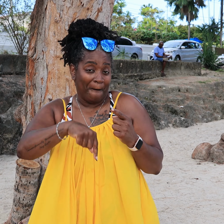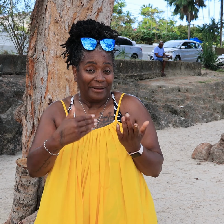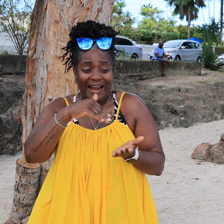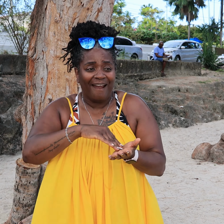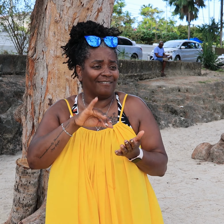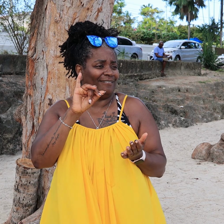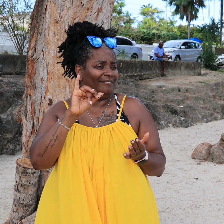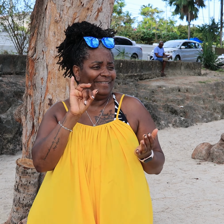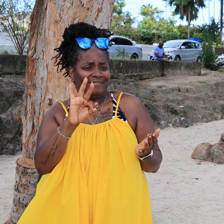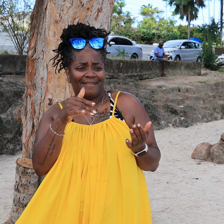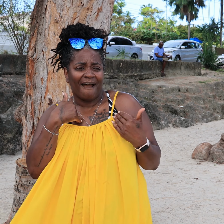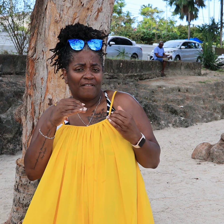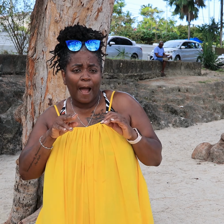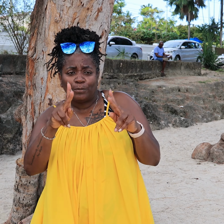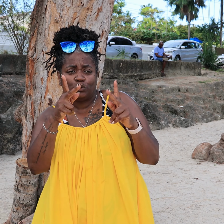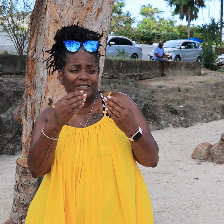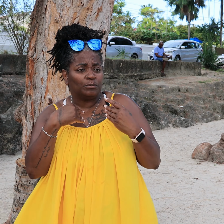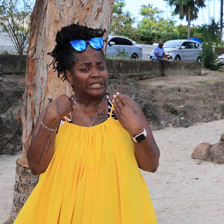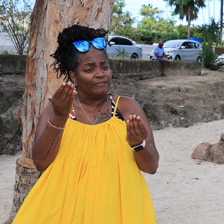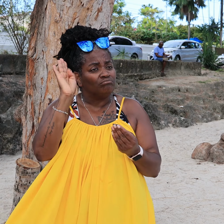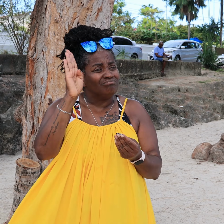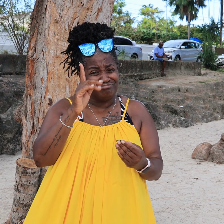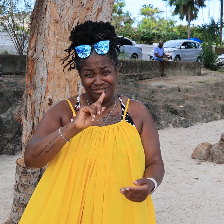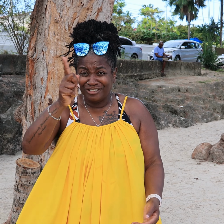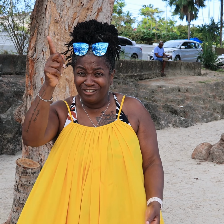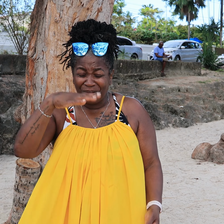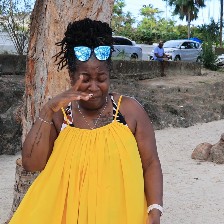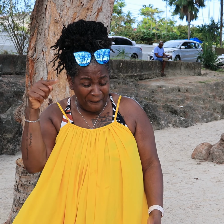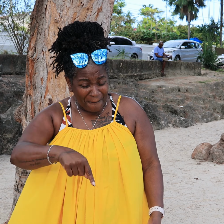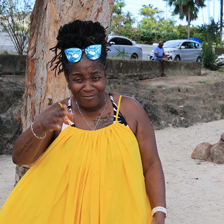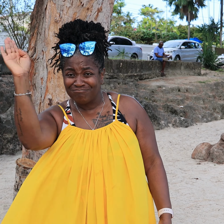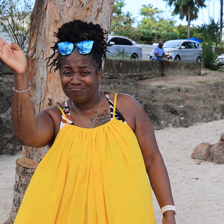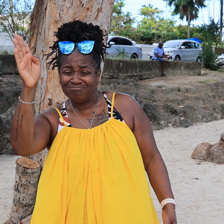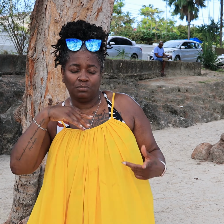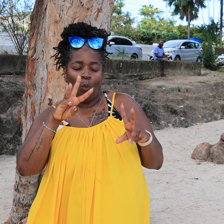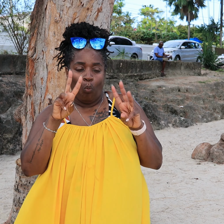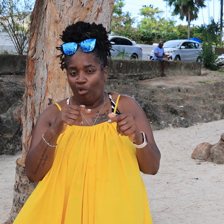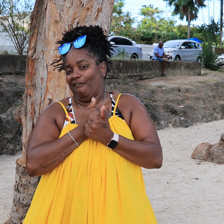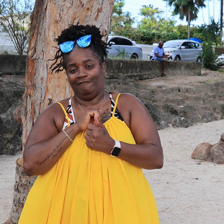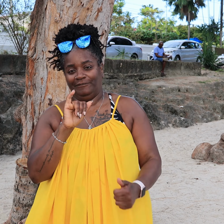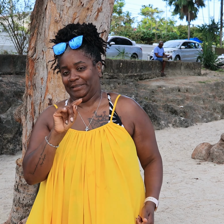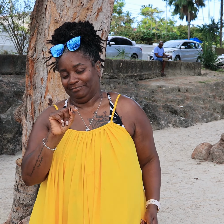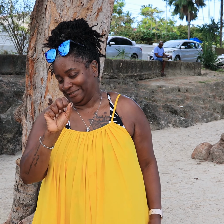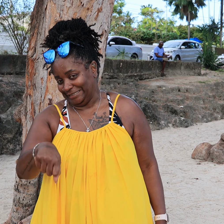again. If I have the opportunity to give a lecture, sure, I'd come and give a lecture. I would love it.